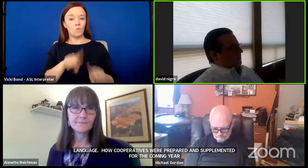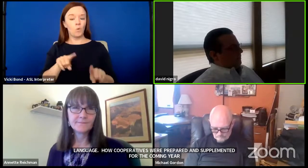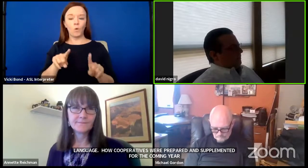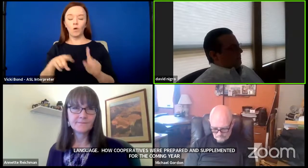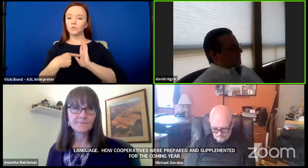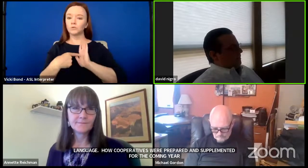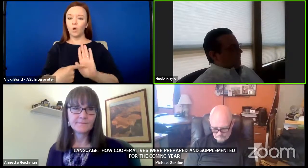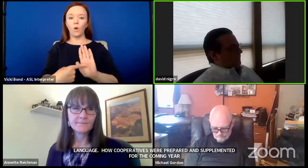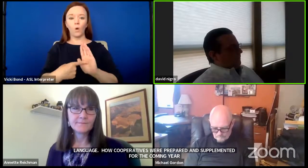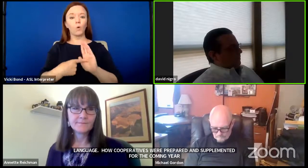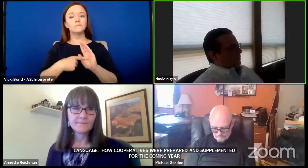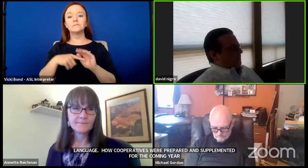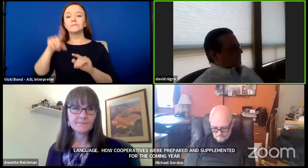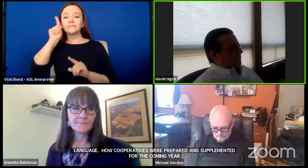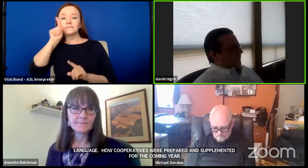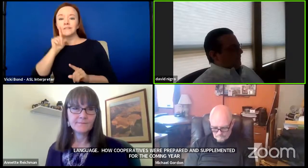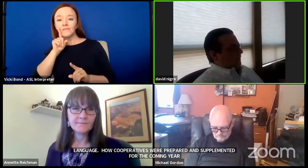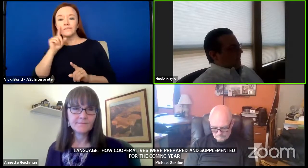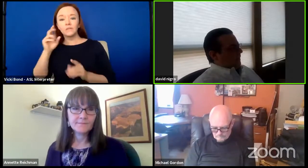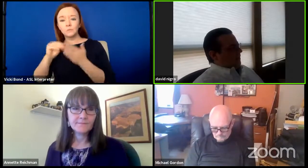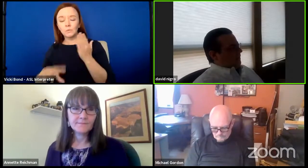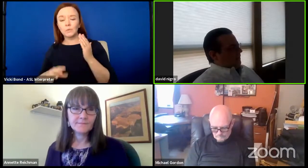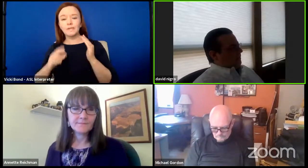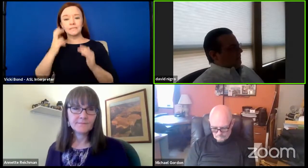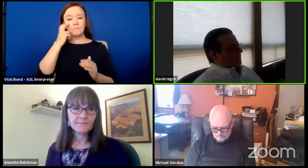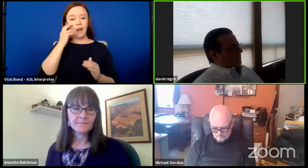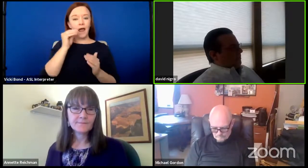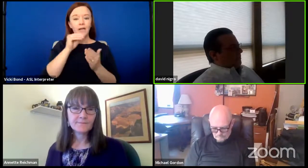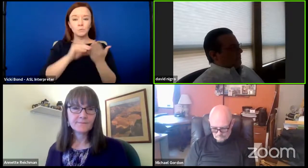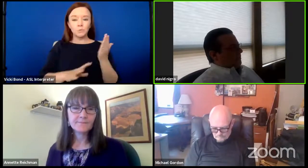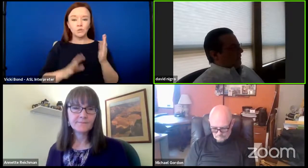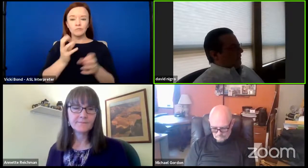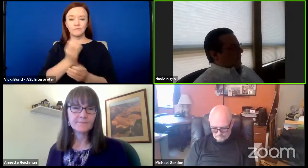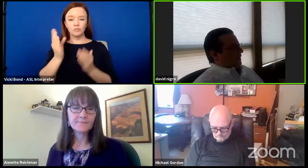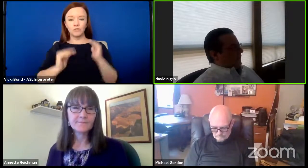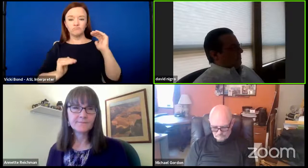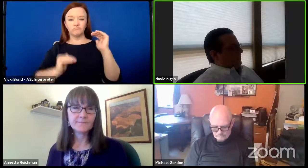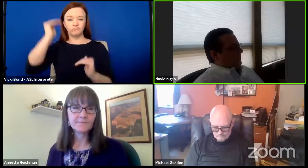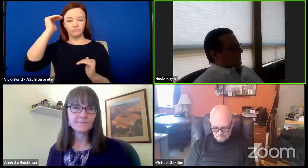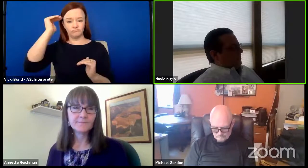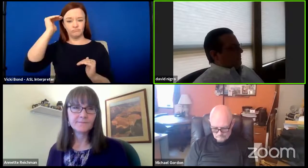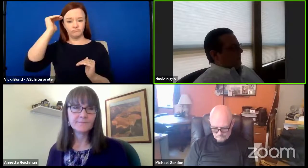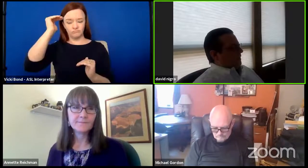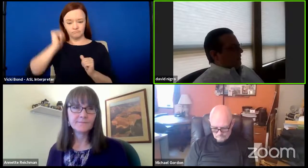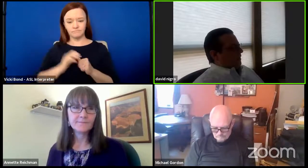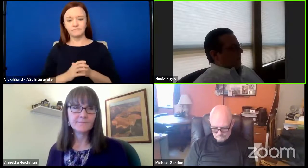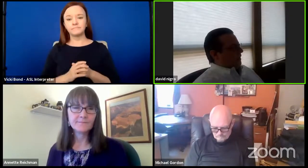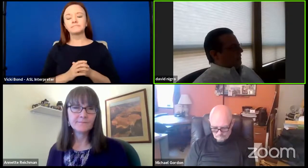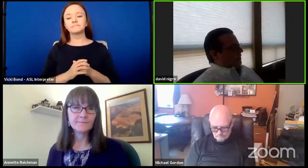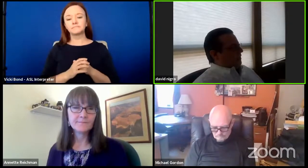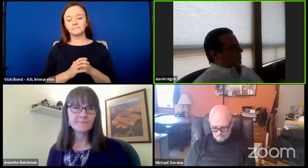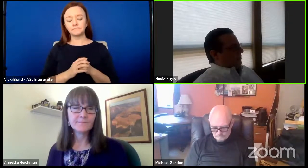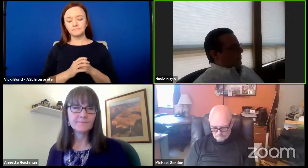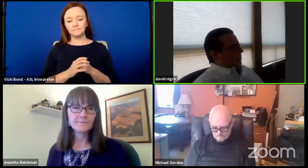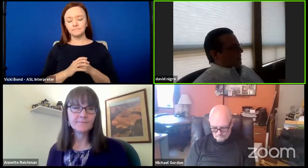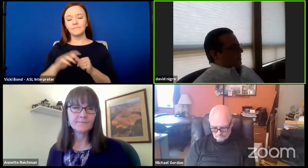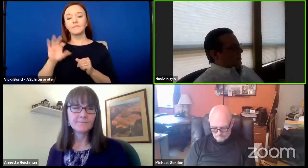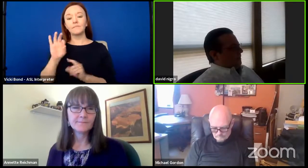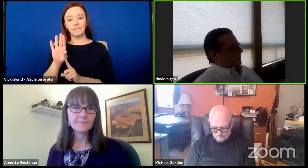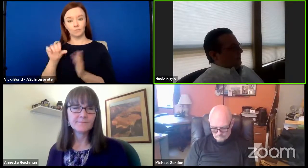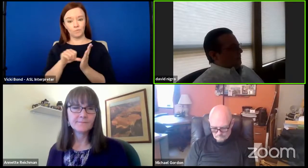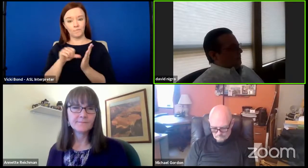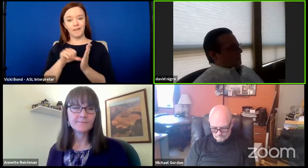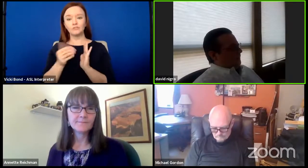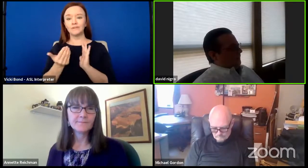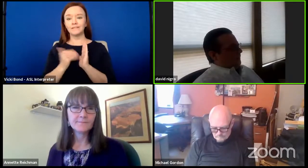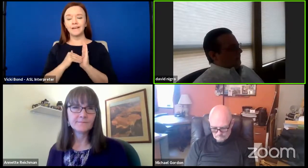students versus their deaf counterparts. As witnessed continuously on the ASDB Facebook page, the visual impairment community